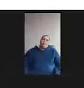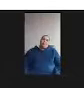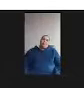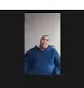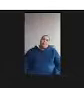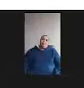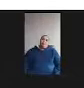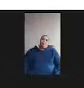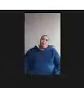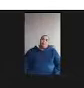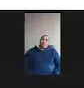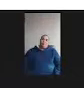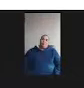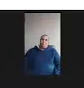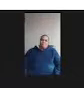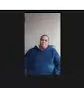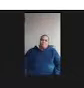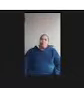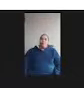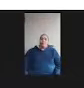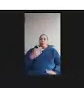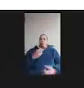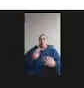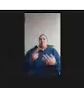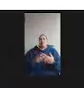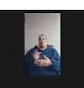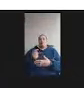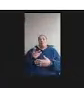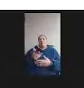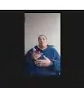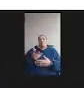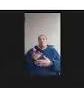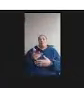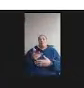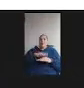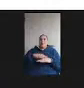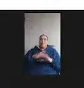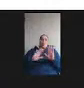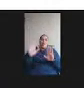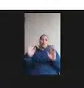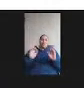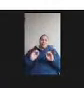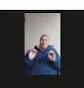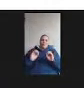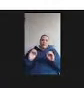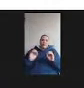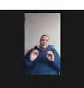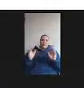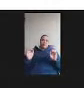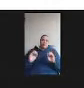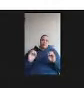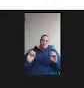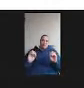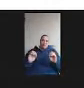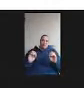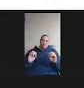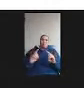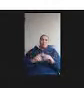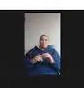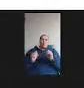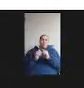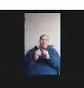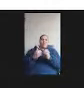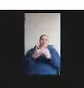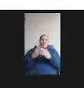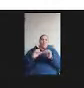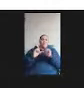Thank you very much, Honourable Speaker. I do not see any further hands on this presentation. Colleagues, can we move along to the